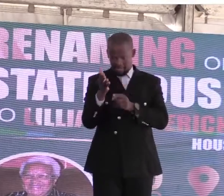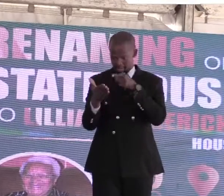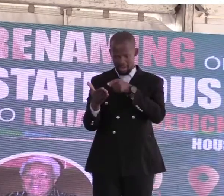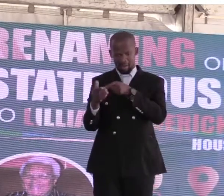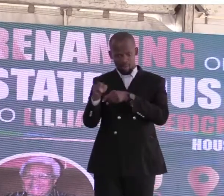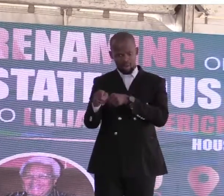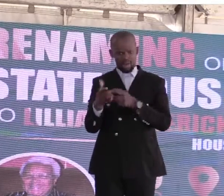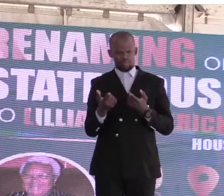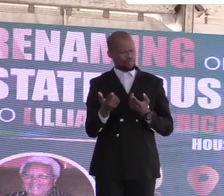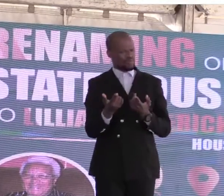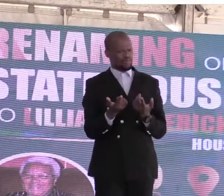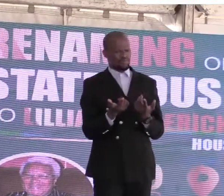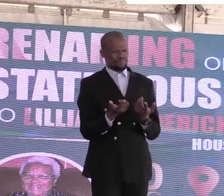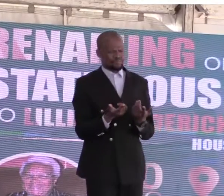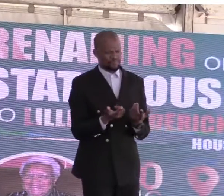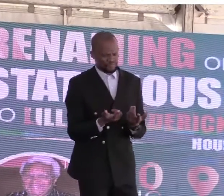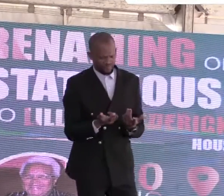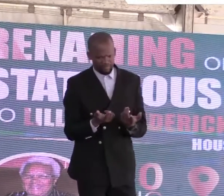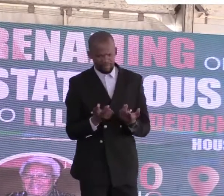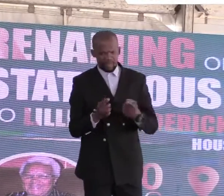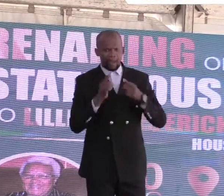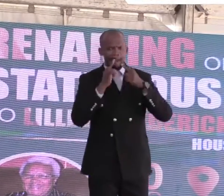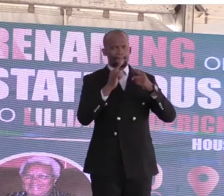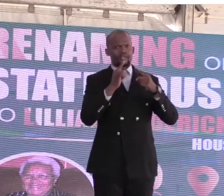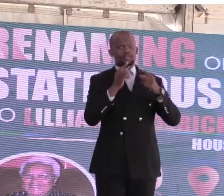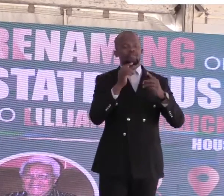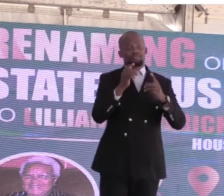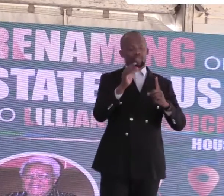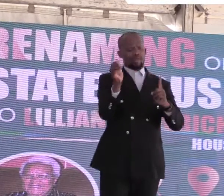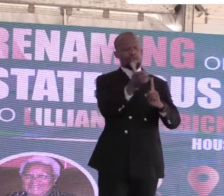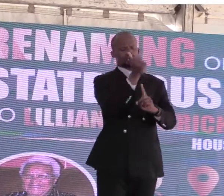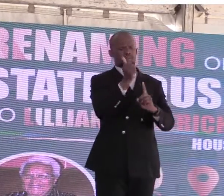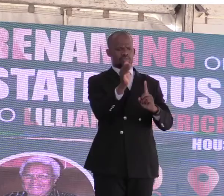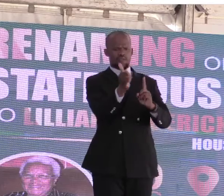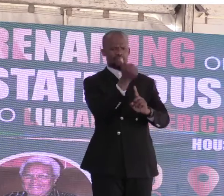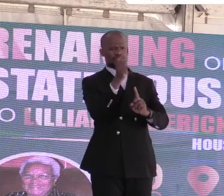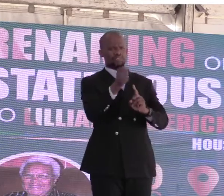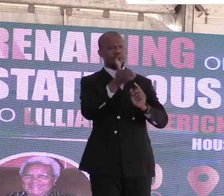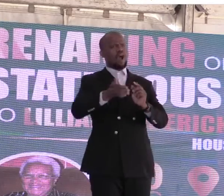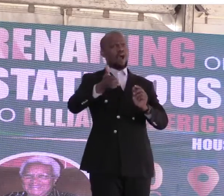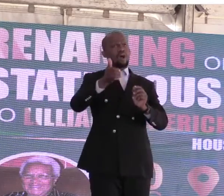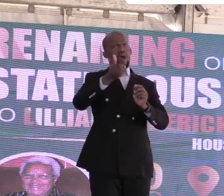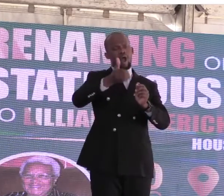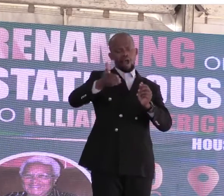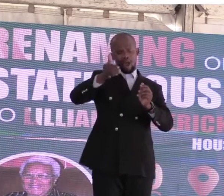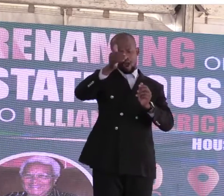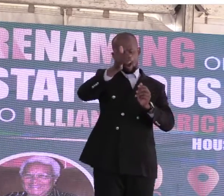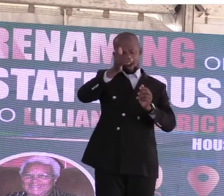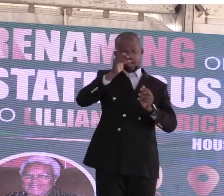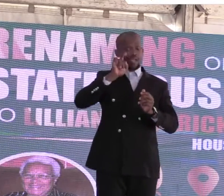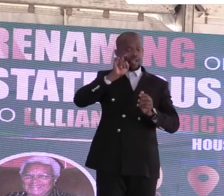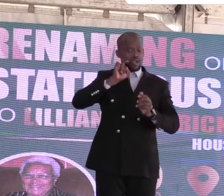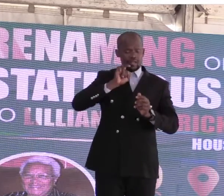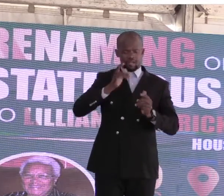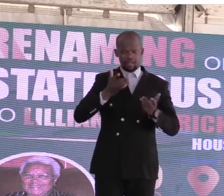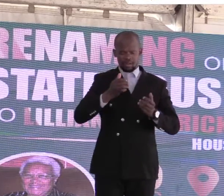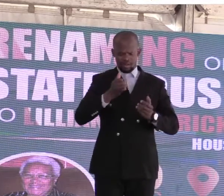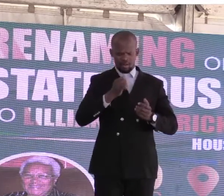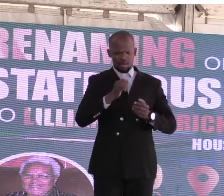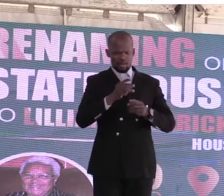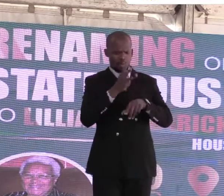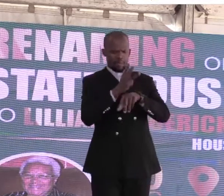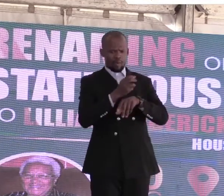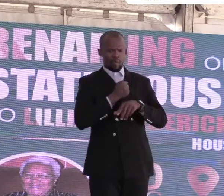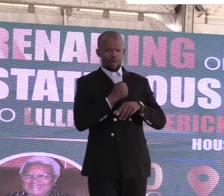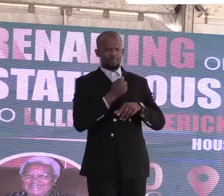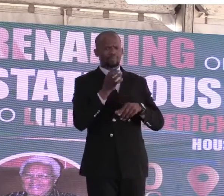today. But you know, it's quite an achievement to achieve a very high age. And my mother learned me and she